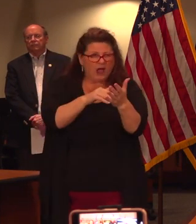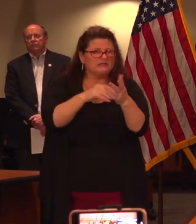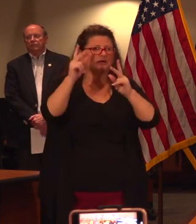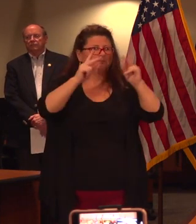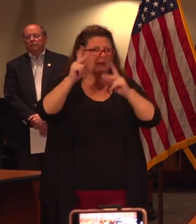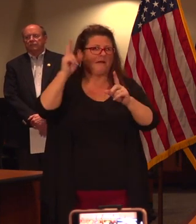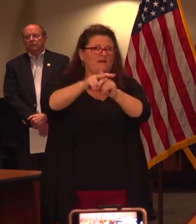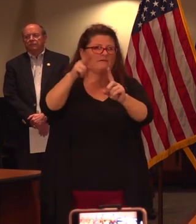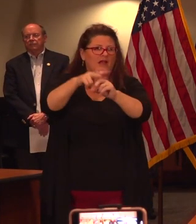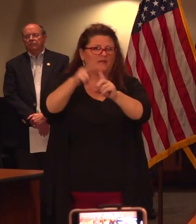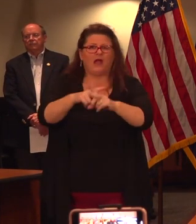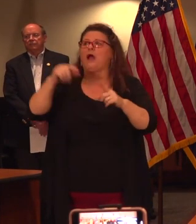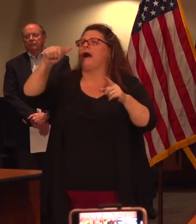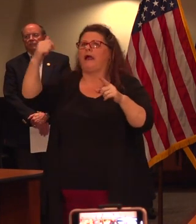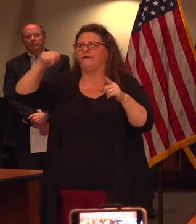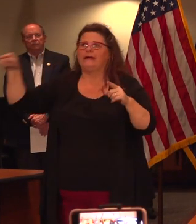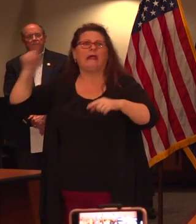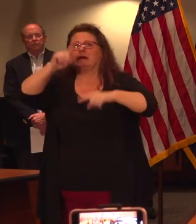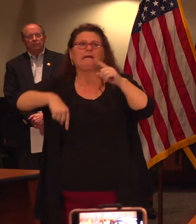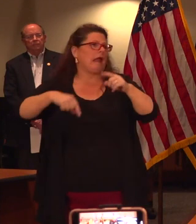being able to get through. So how have they done in handling this?